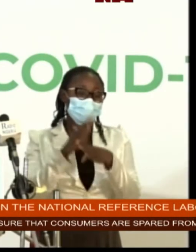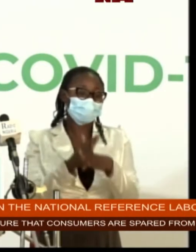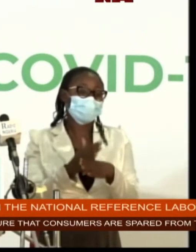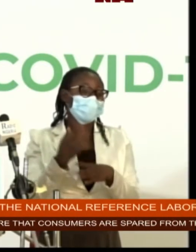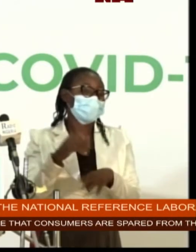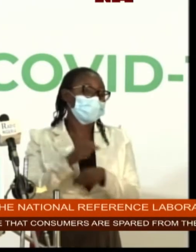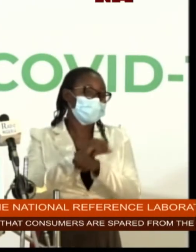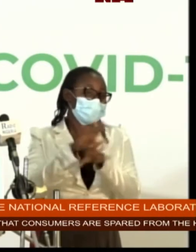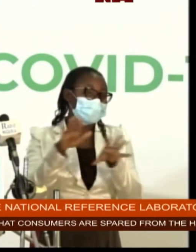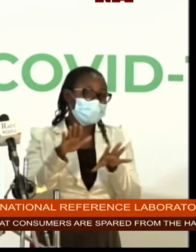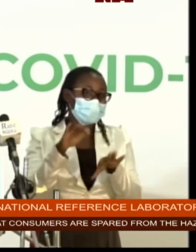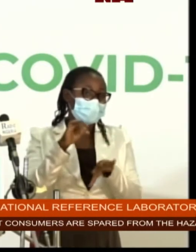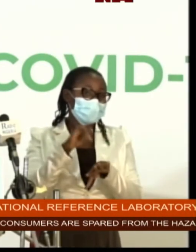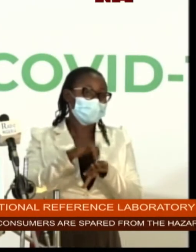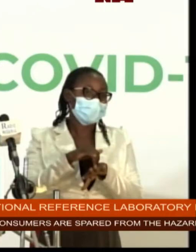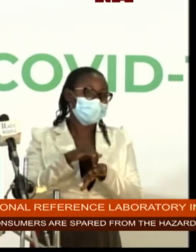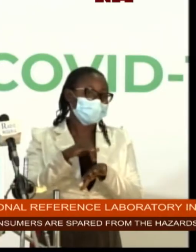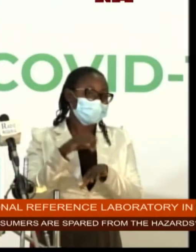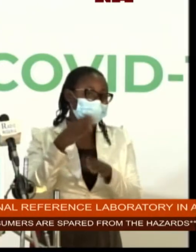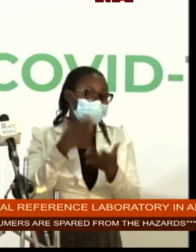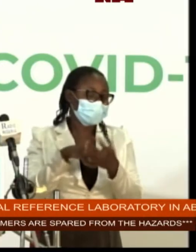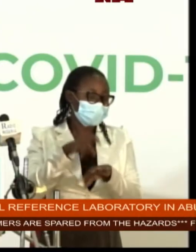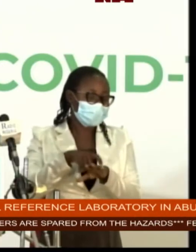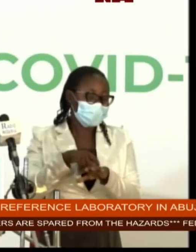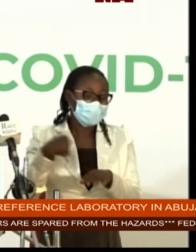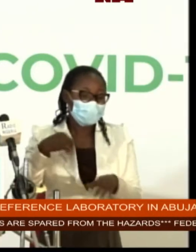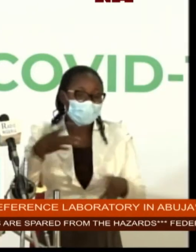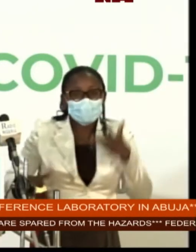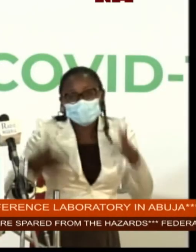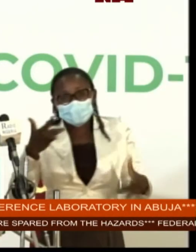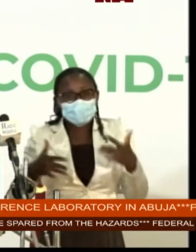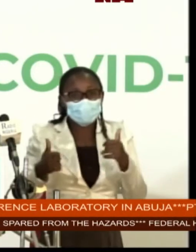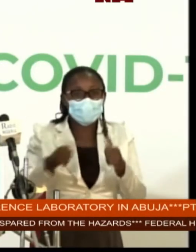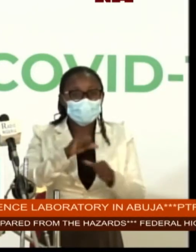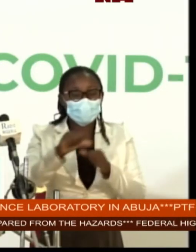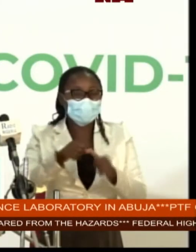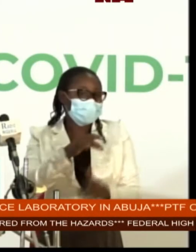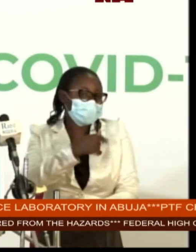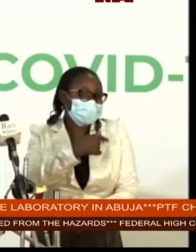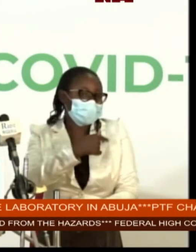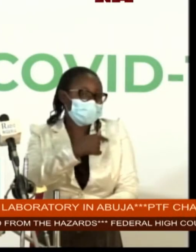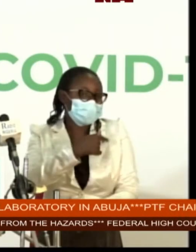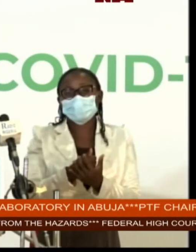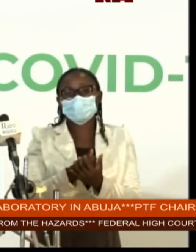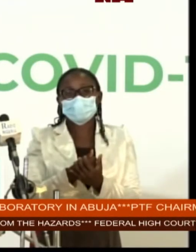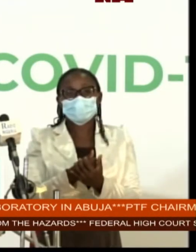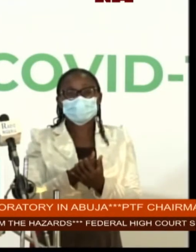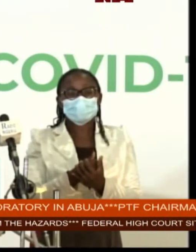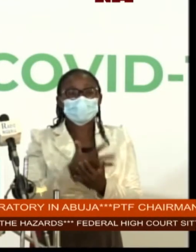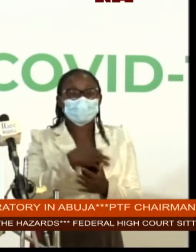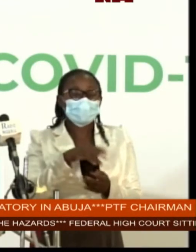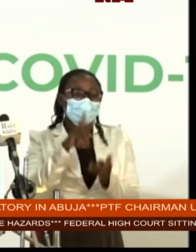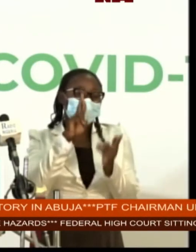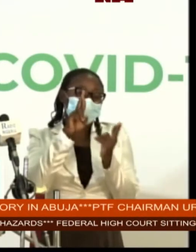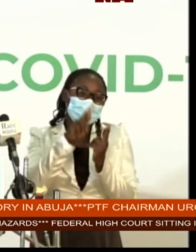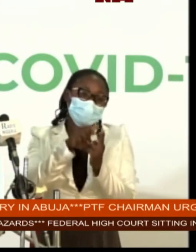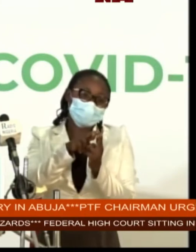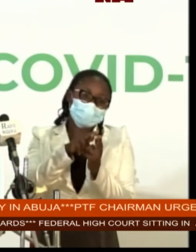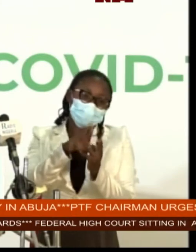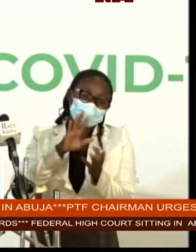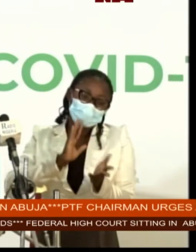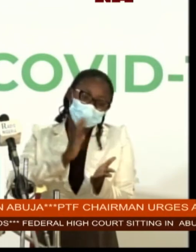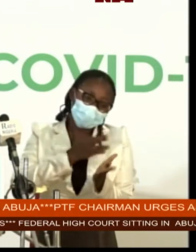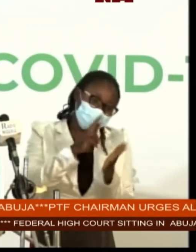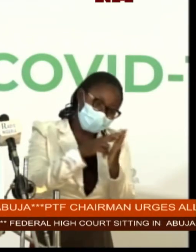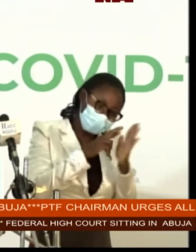gone, excited about vaccines. We lowered our guard and began to